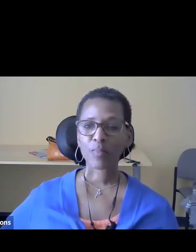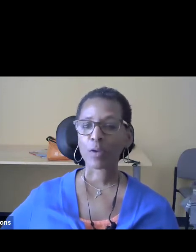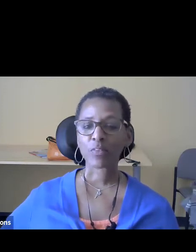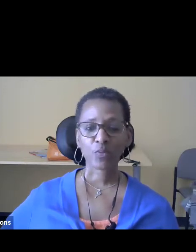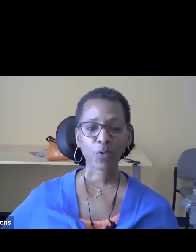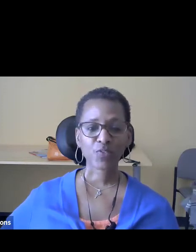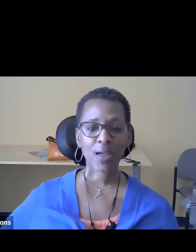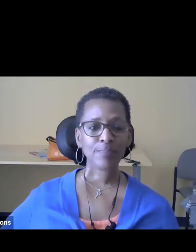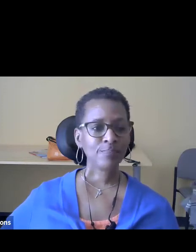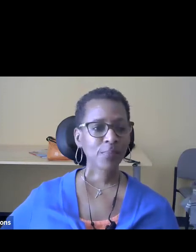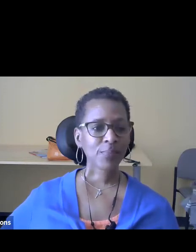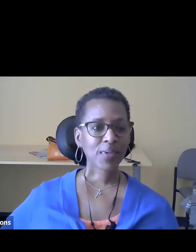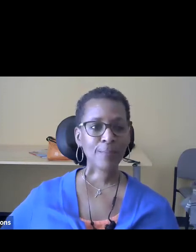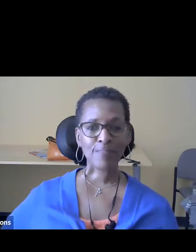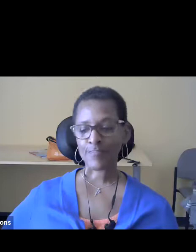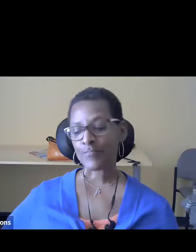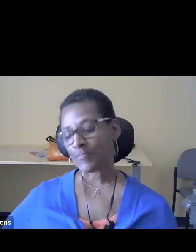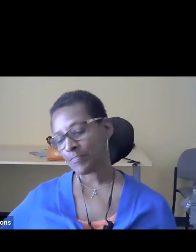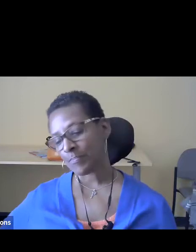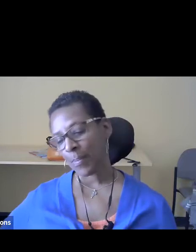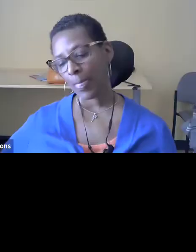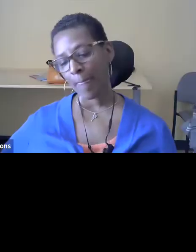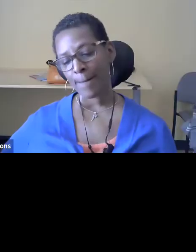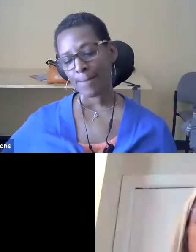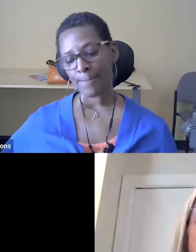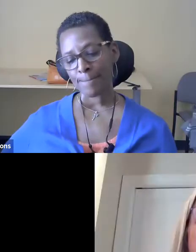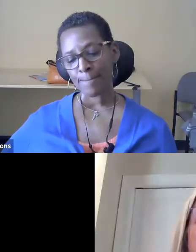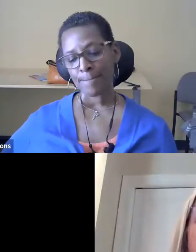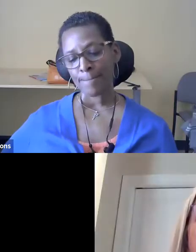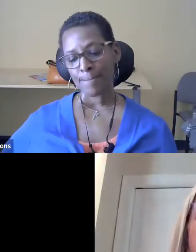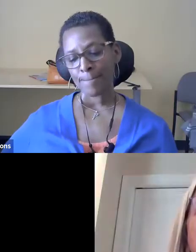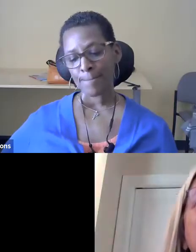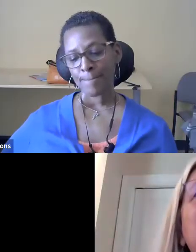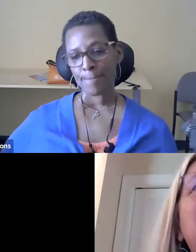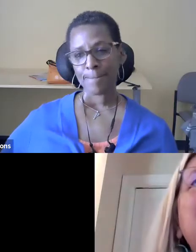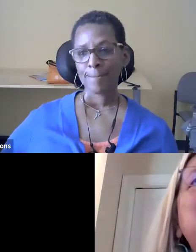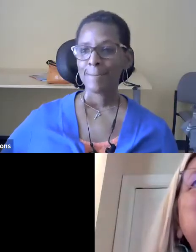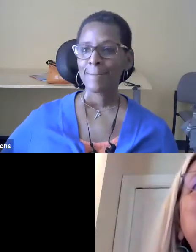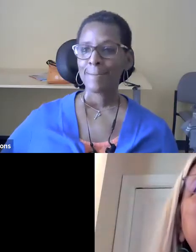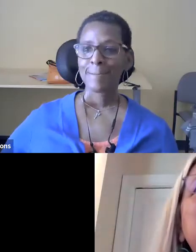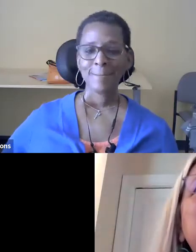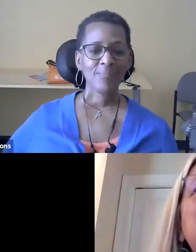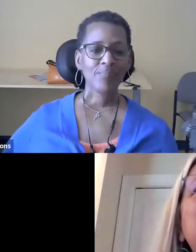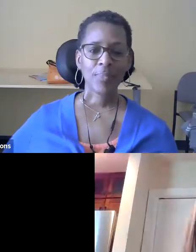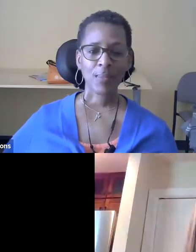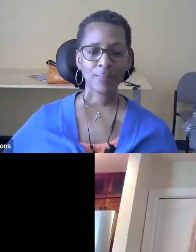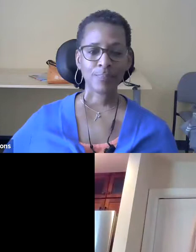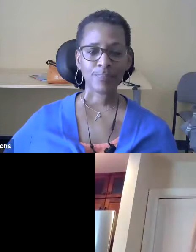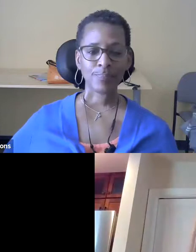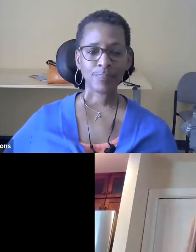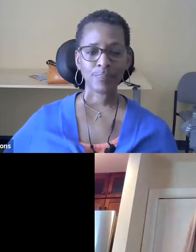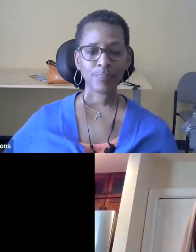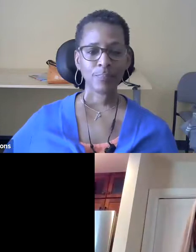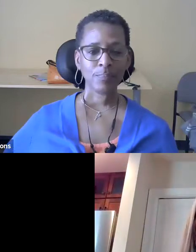work with me on this workshop. Kim? Thank you, Shelly, and good